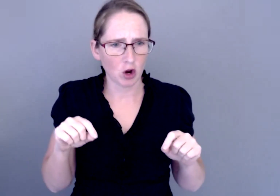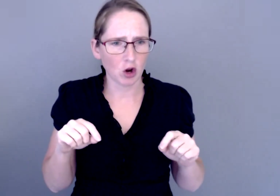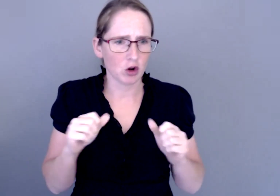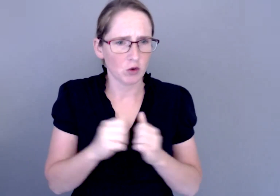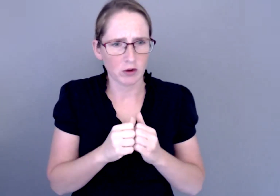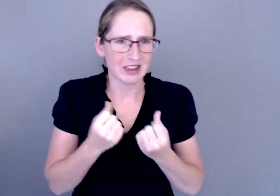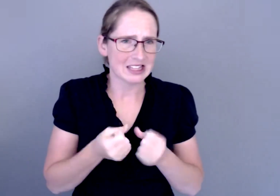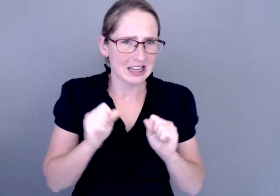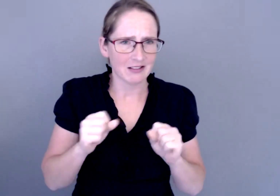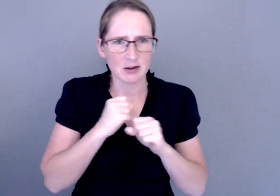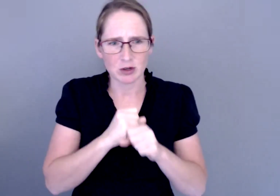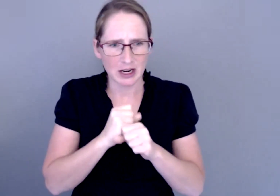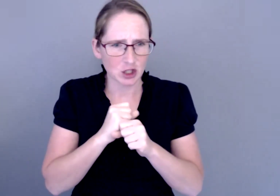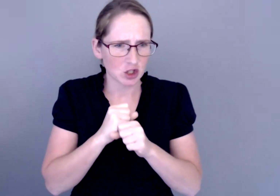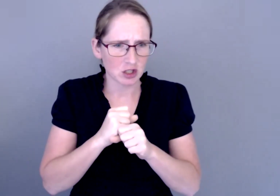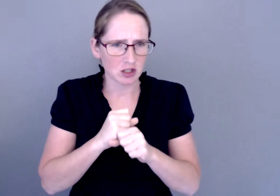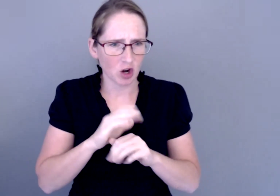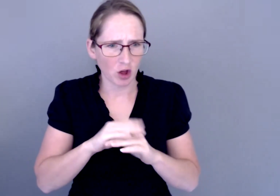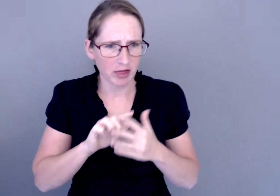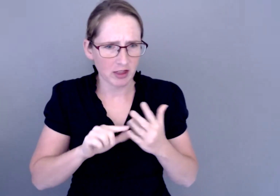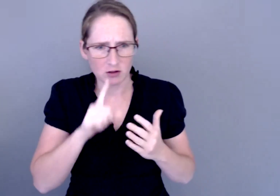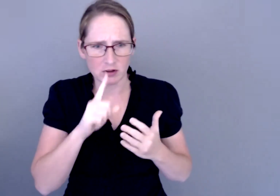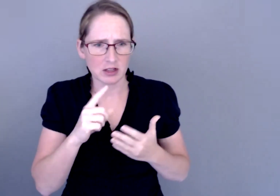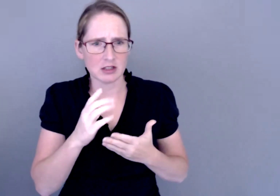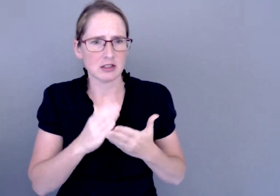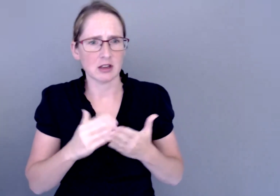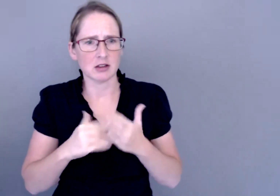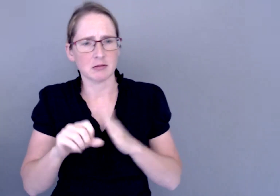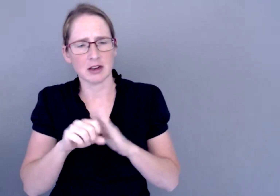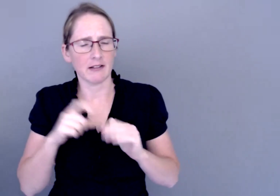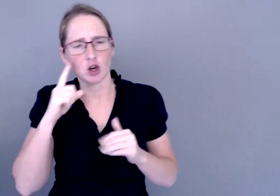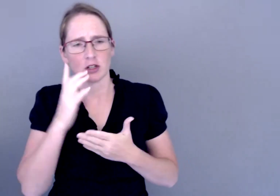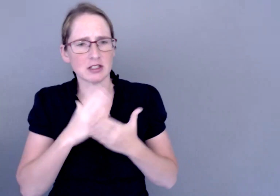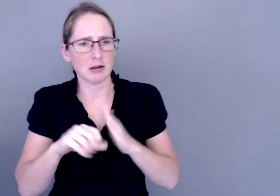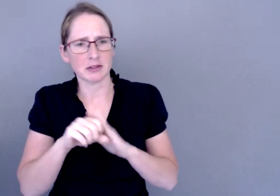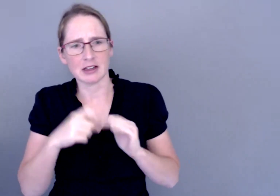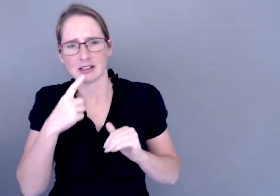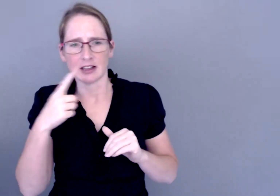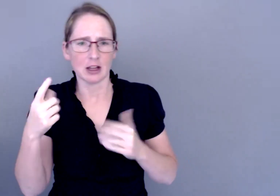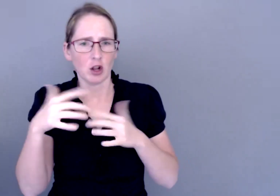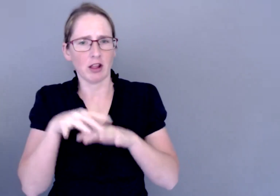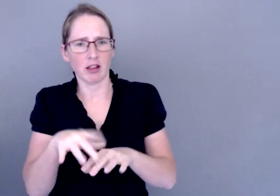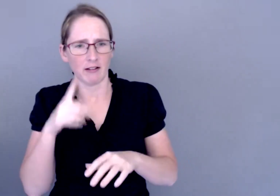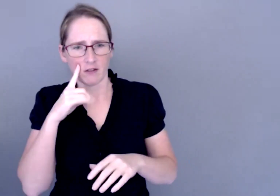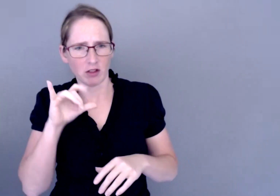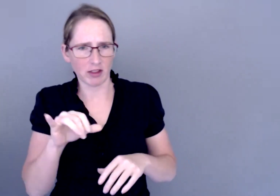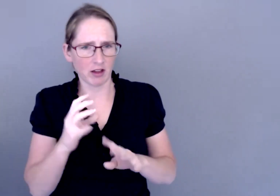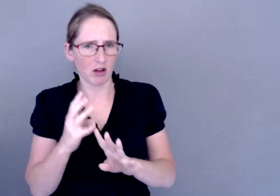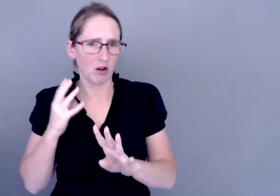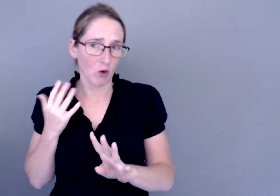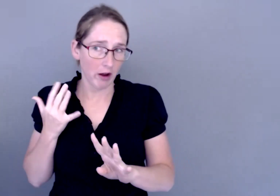the safety protection on them. Like some state, I've heard some states say that they're sort of in line for that. Is